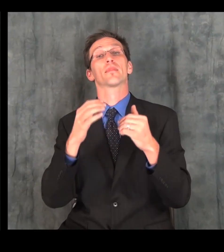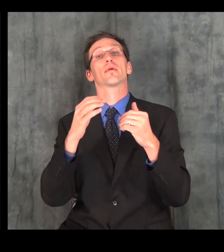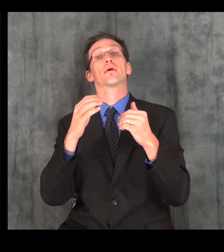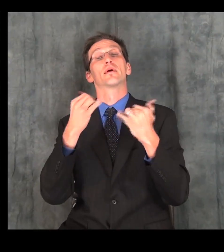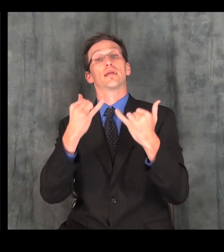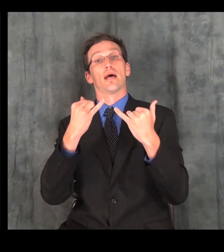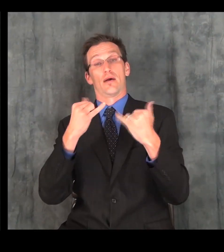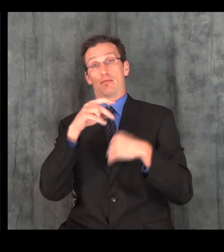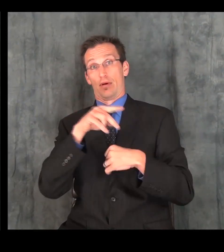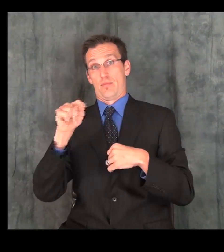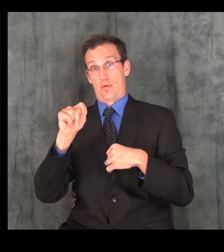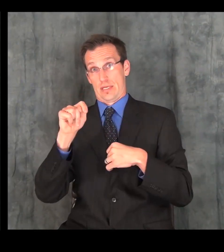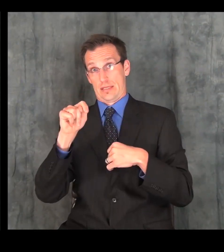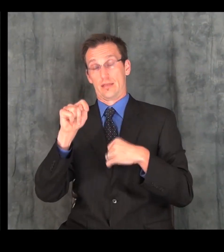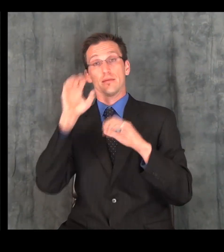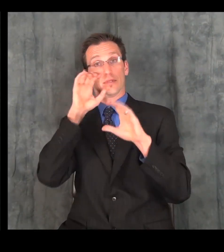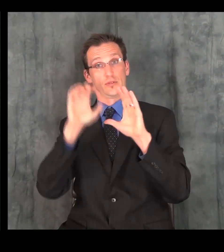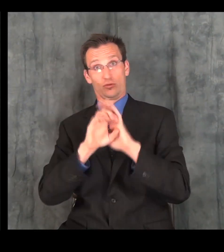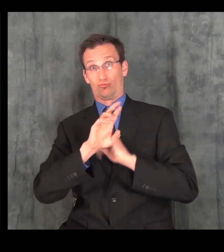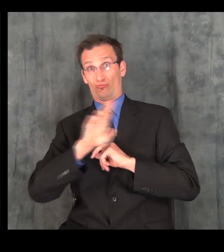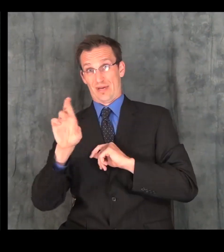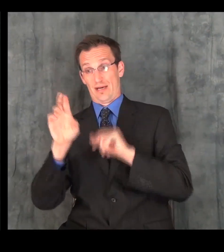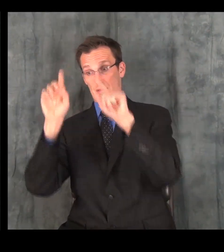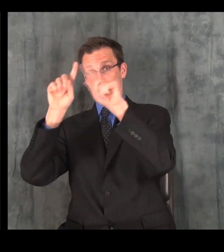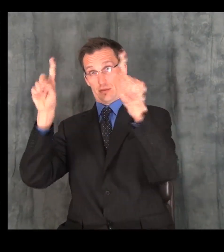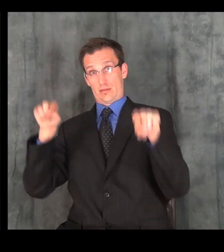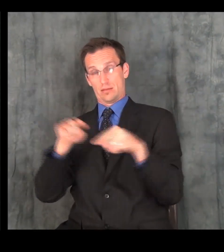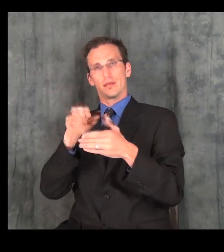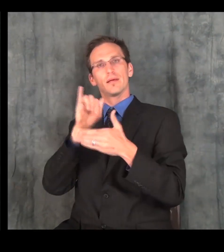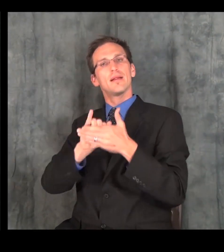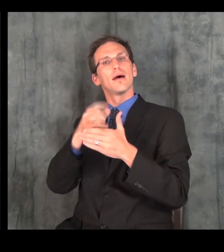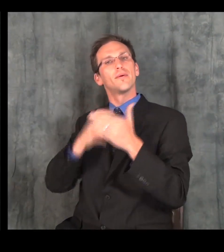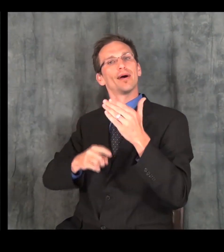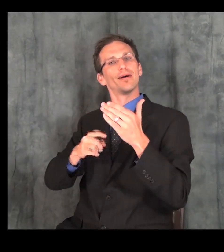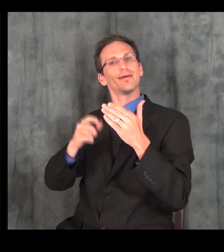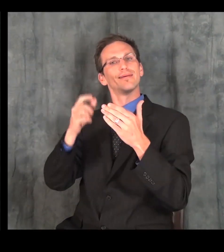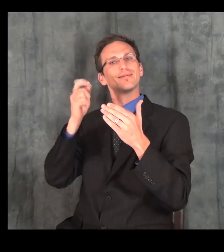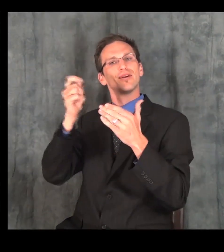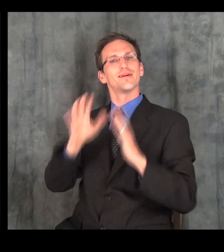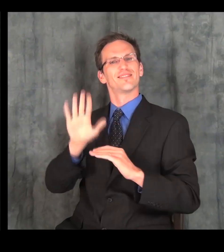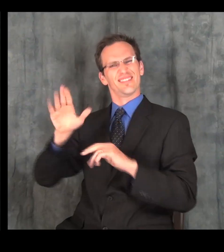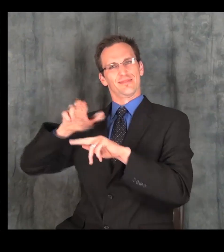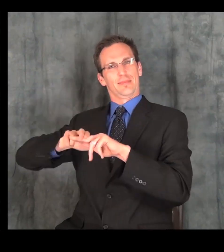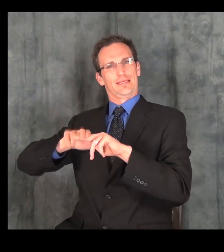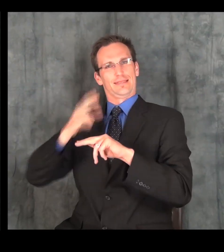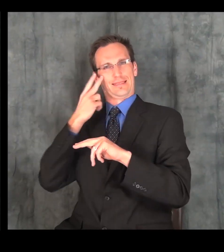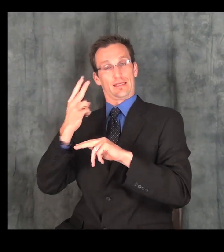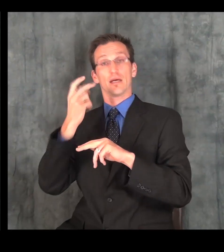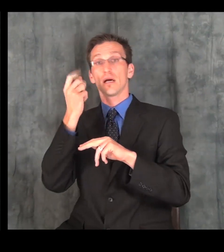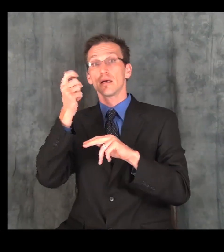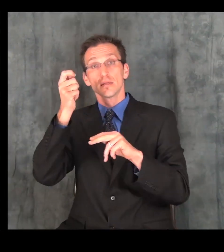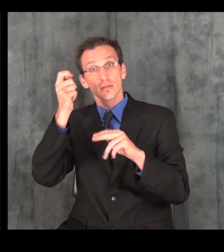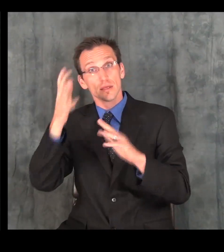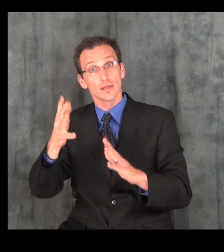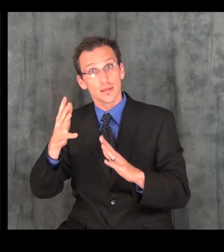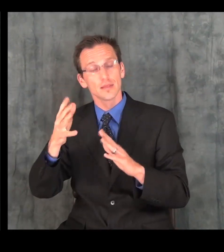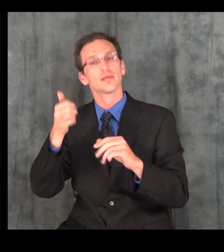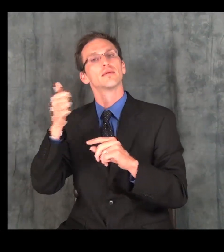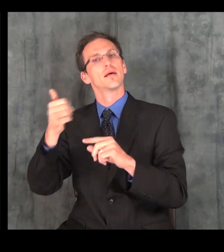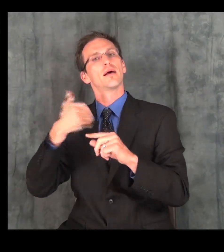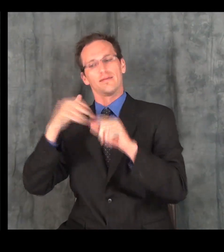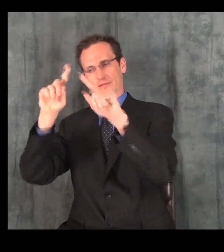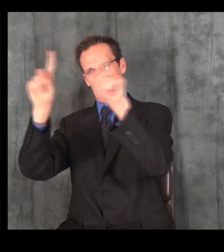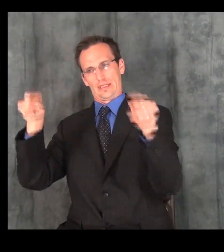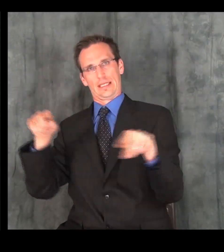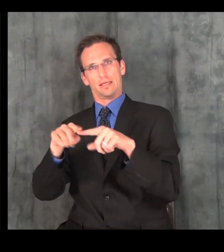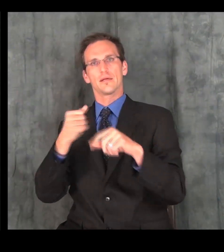PowerPoint slide, you'll see that's the view from the judge's bench. So the judge actually had a screen on their table